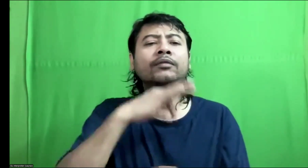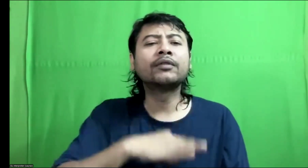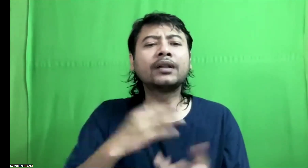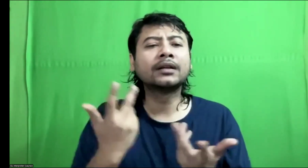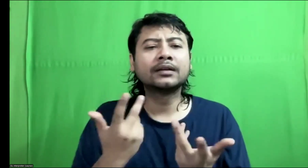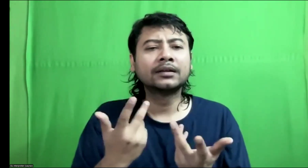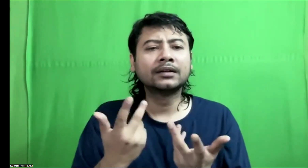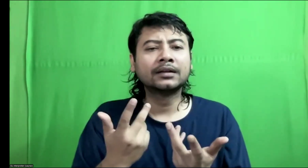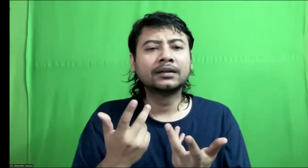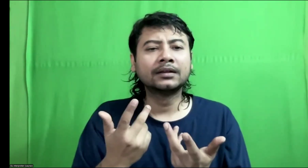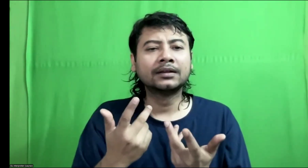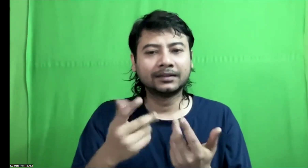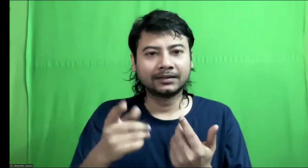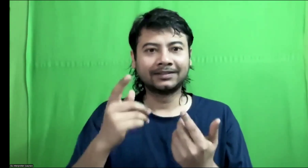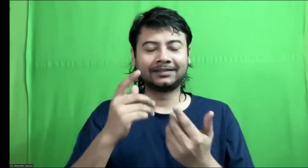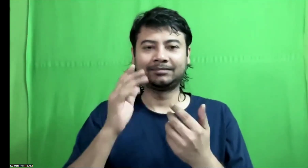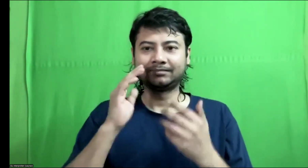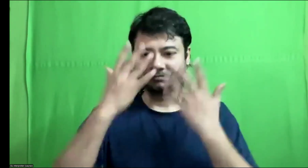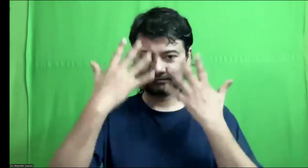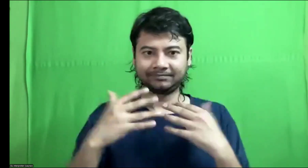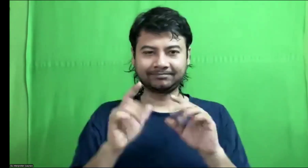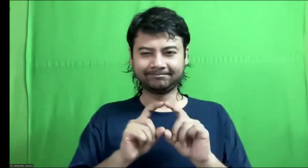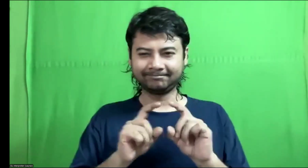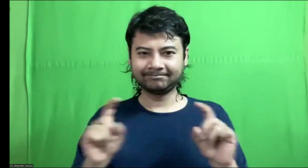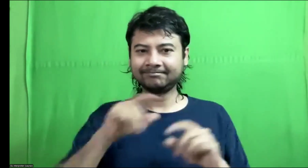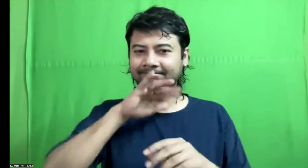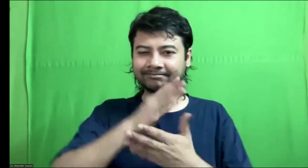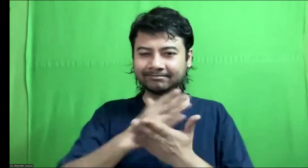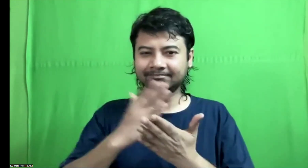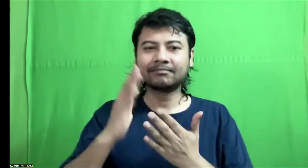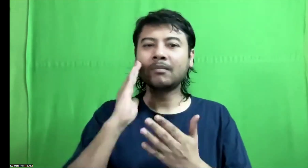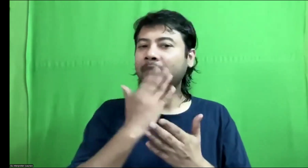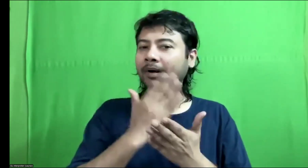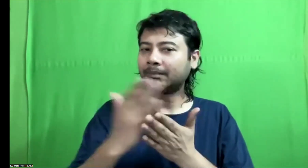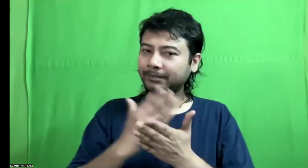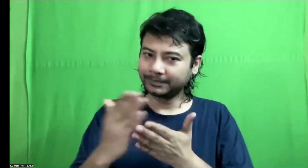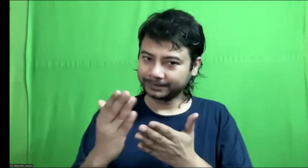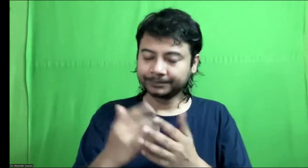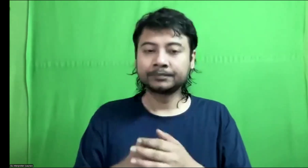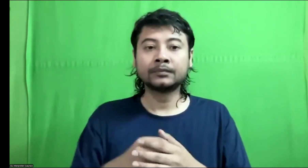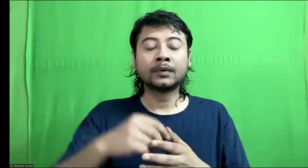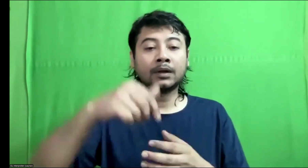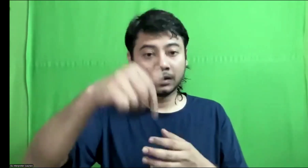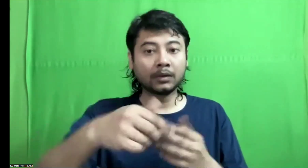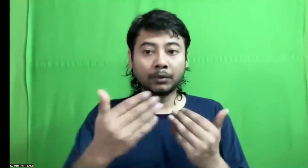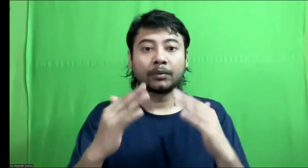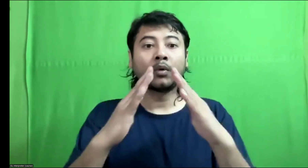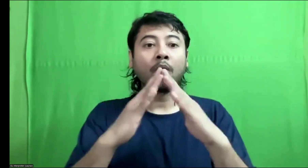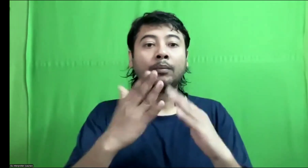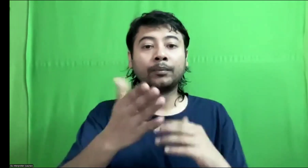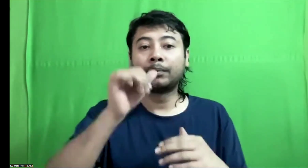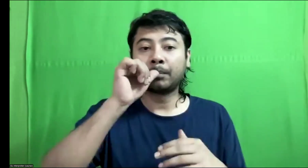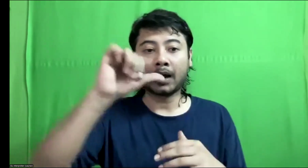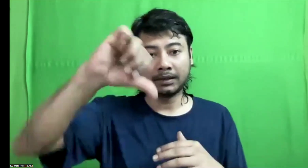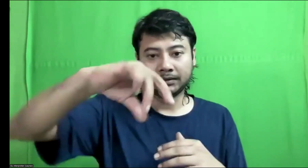few drops of Ganga Jal, and you can just chant Ganga, Ganga, Ganga 3 times. So all